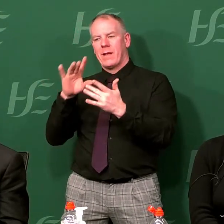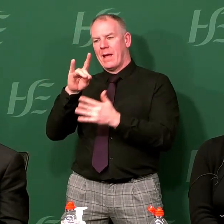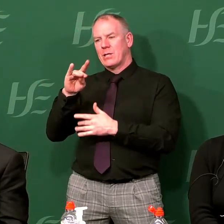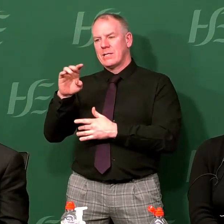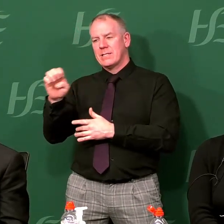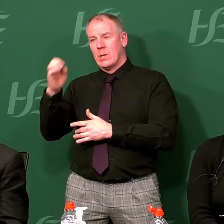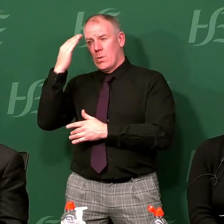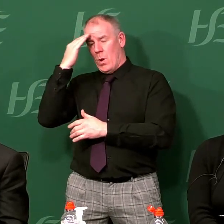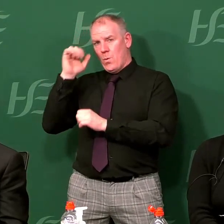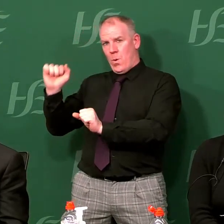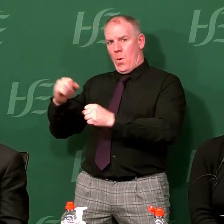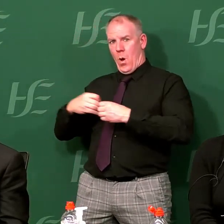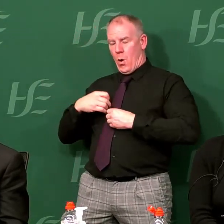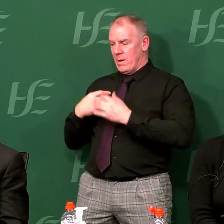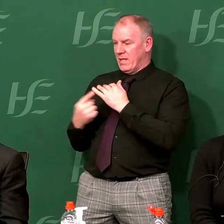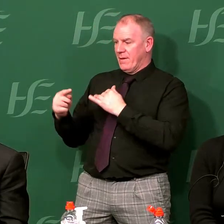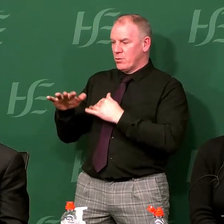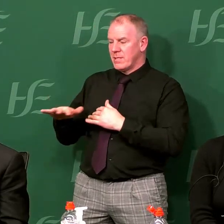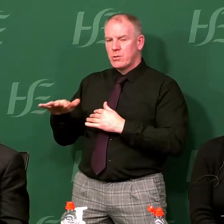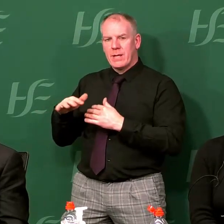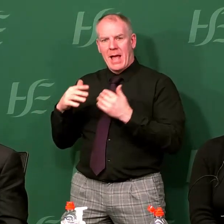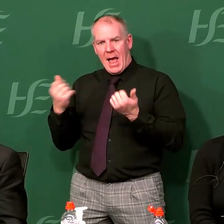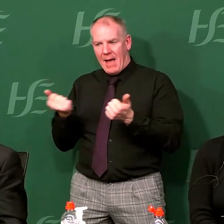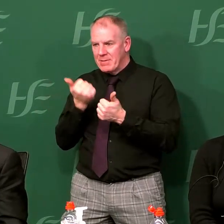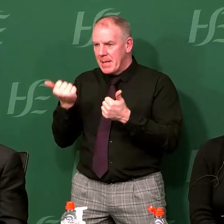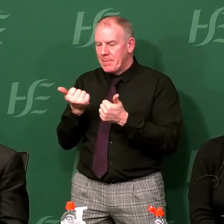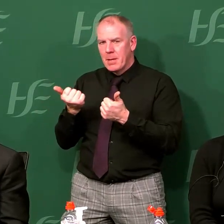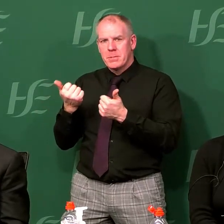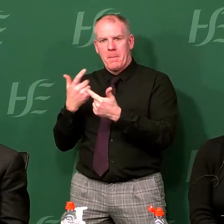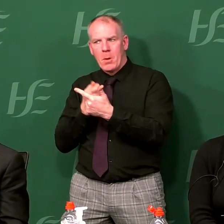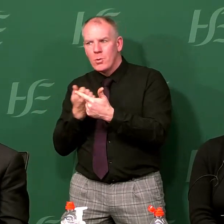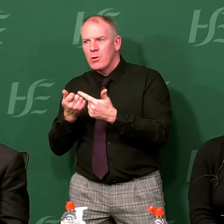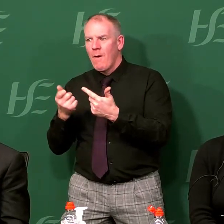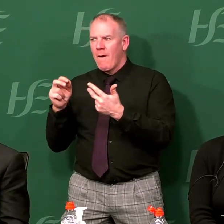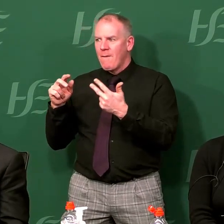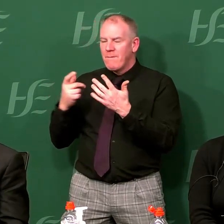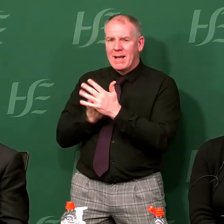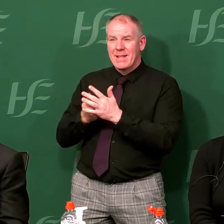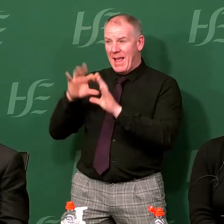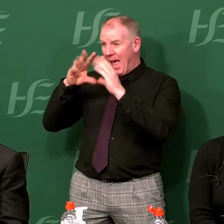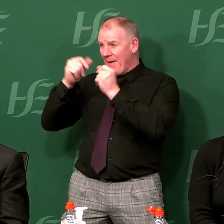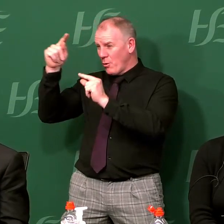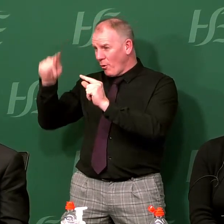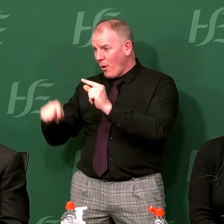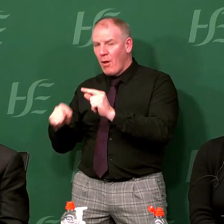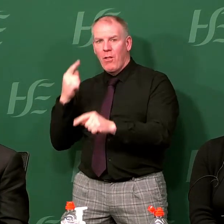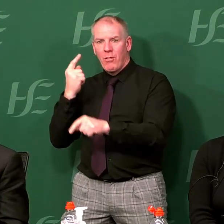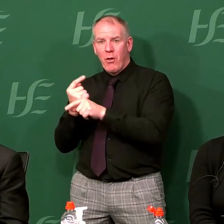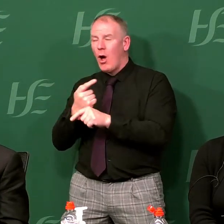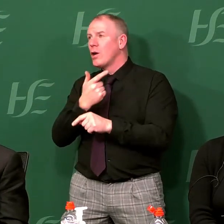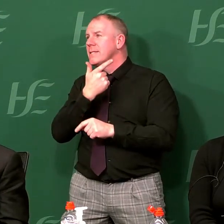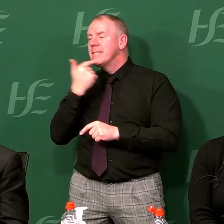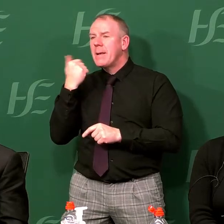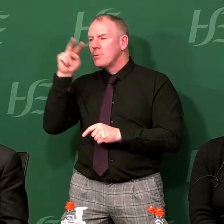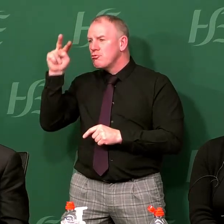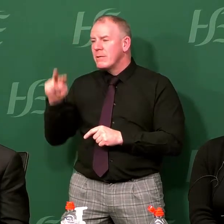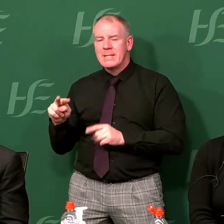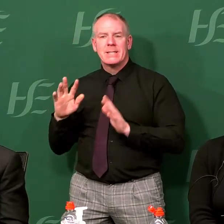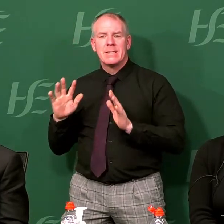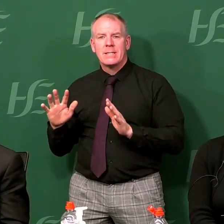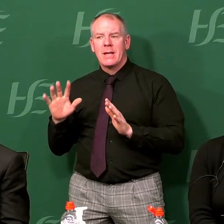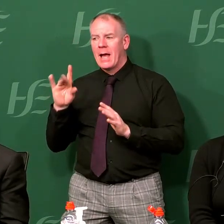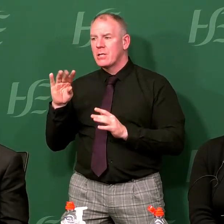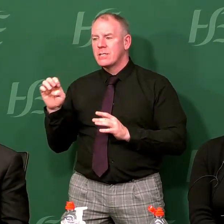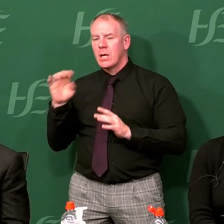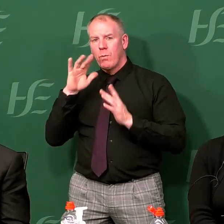you know the scenario you're dealing with, whether you're symptomatic or boosted or vaccinated, it actually is very simple definitions on the HSE site. But I will